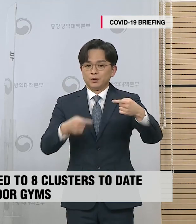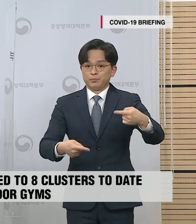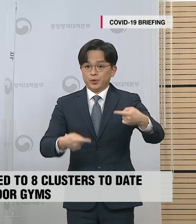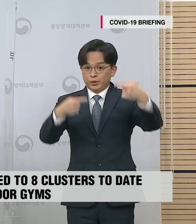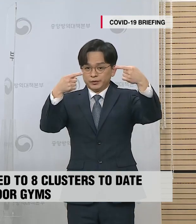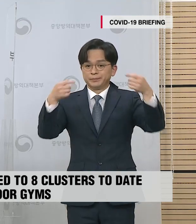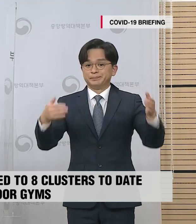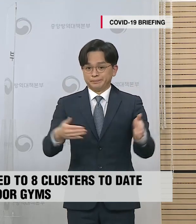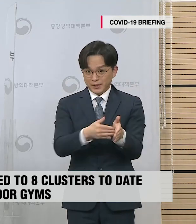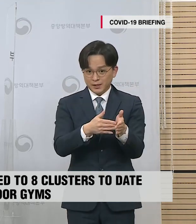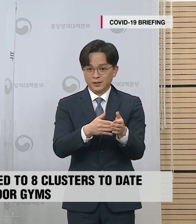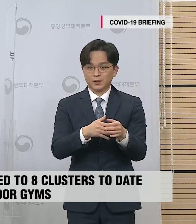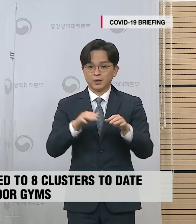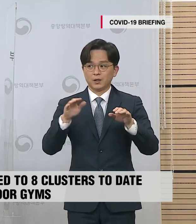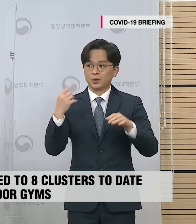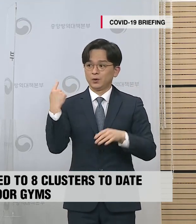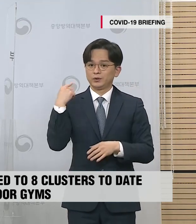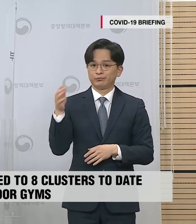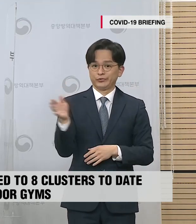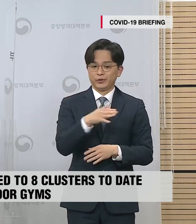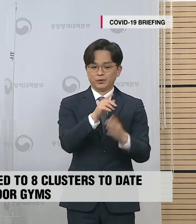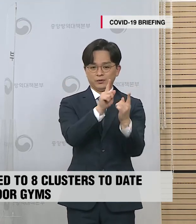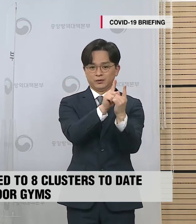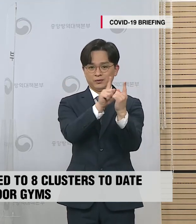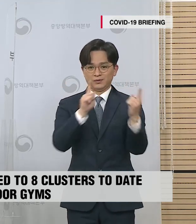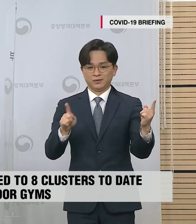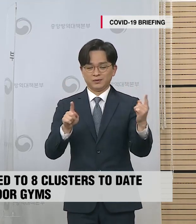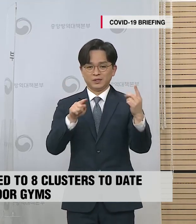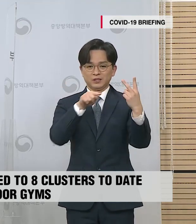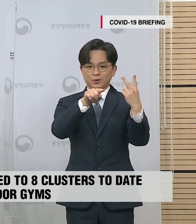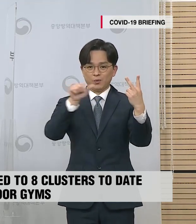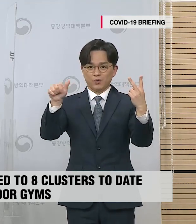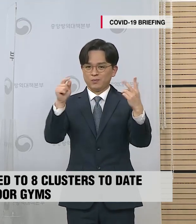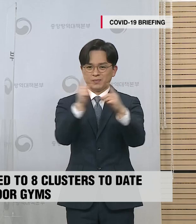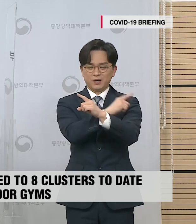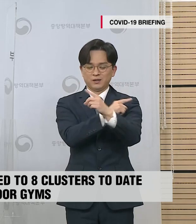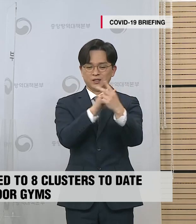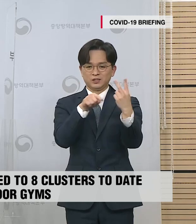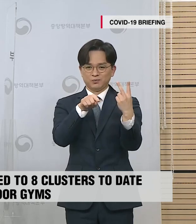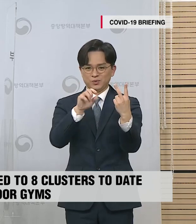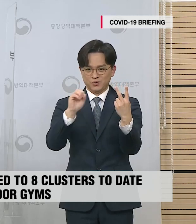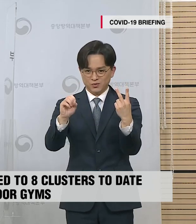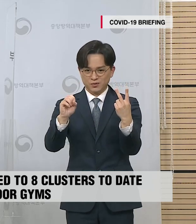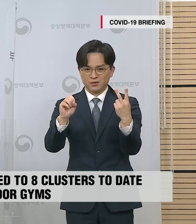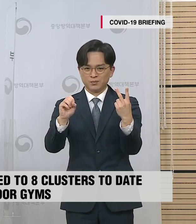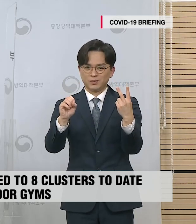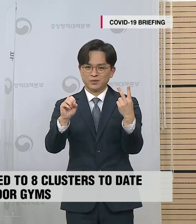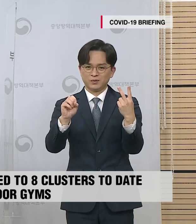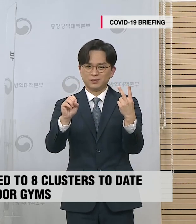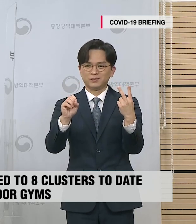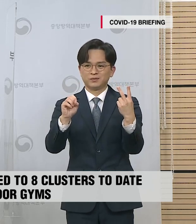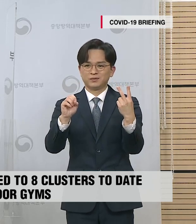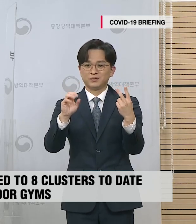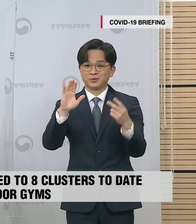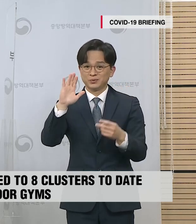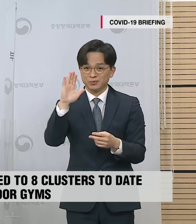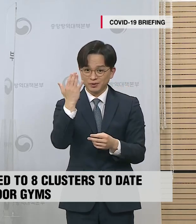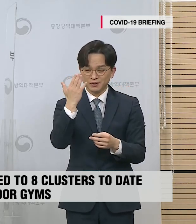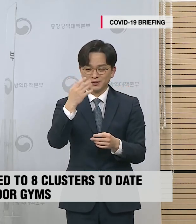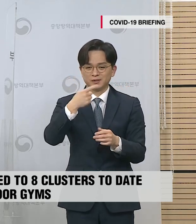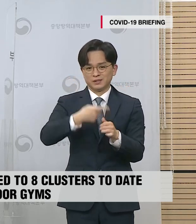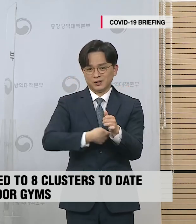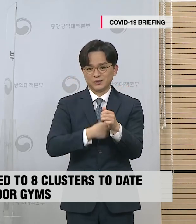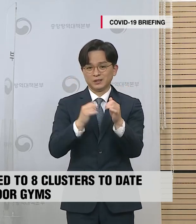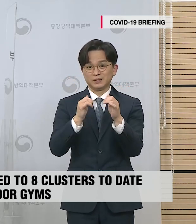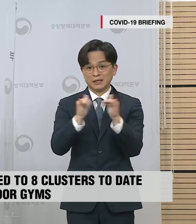And especially after the Lunar New Year holiday, this week we have seen an ease in the social distancing measures, and we could